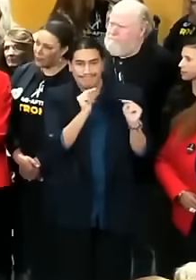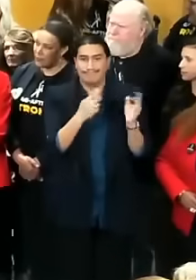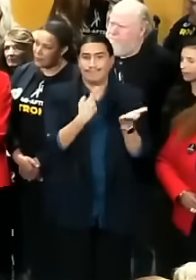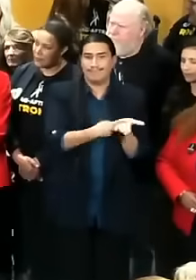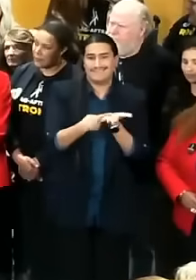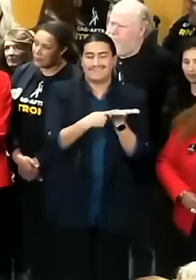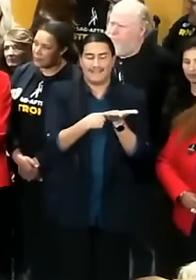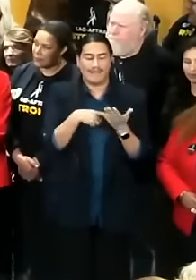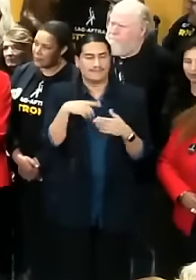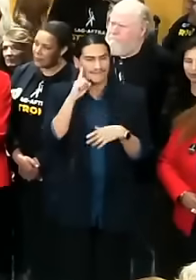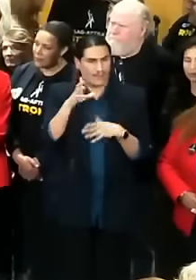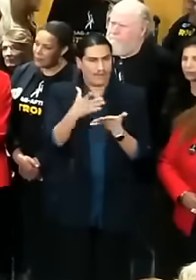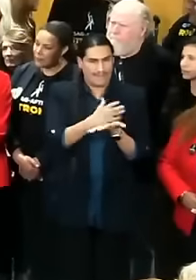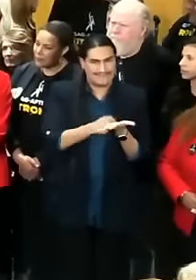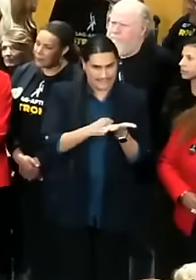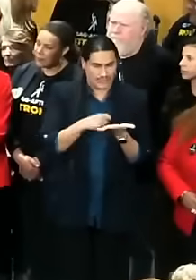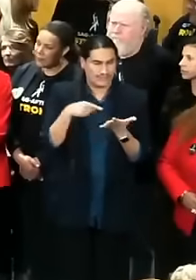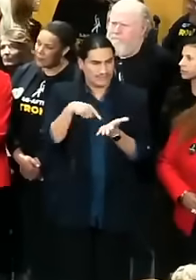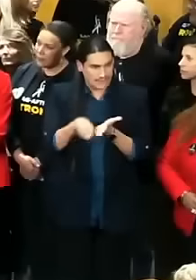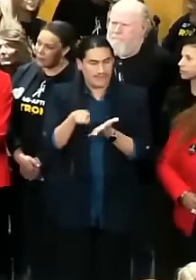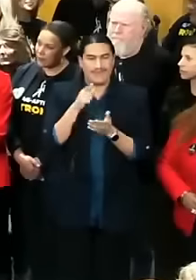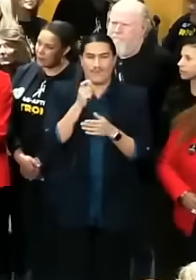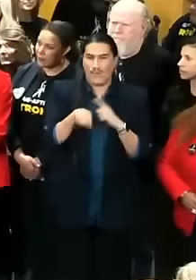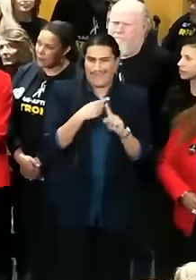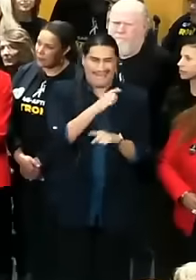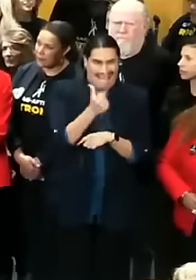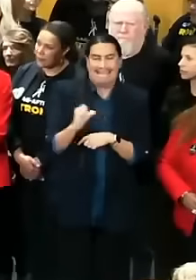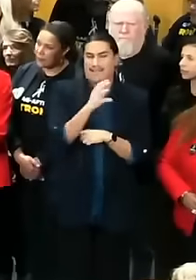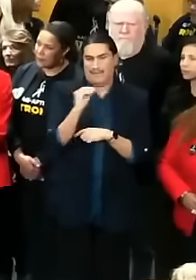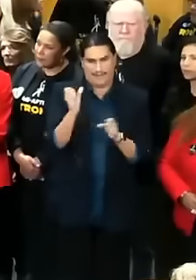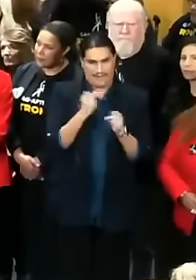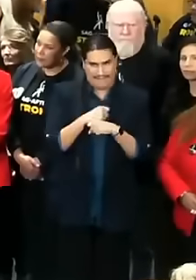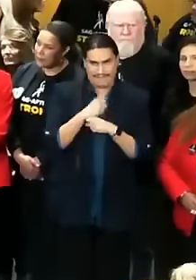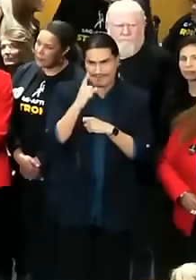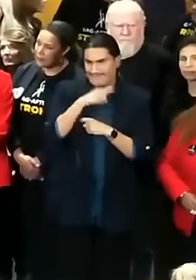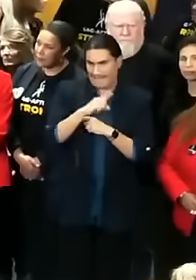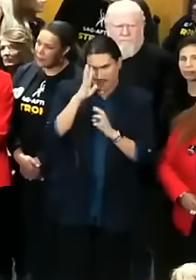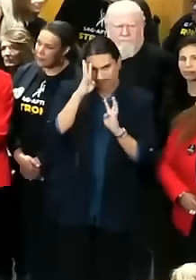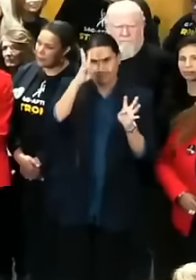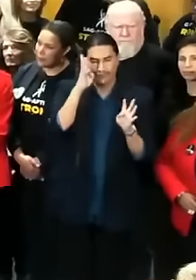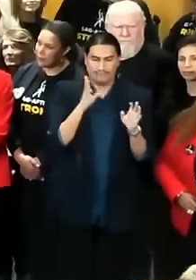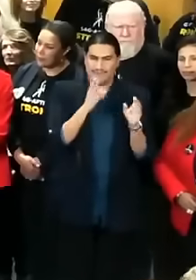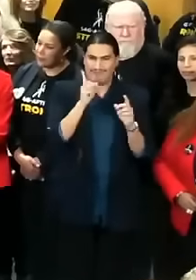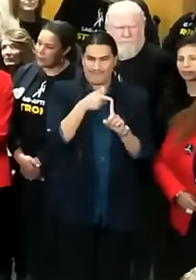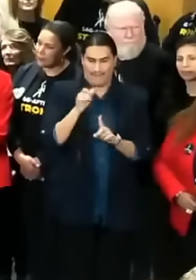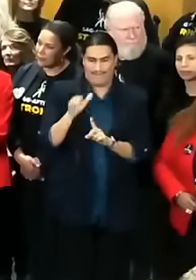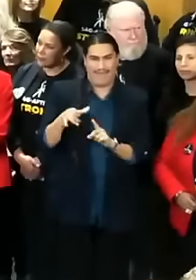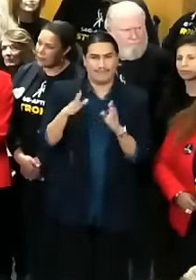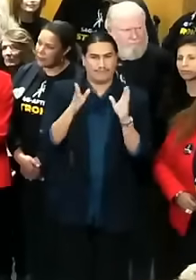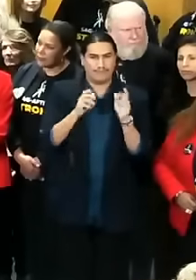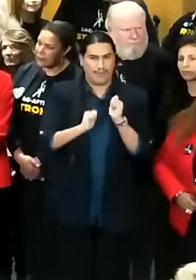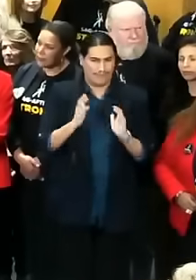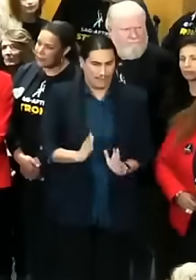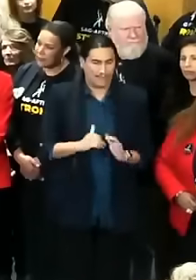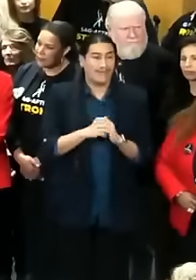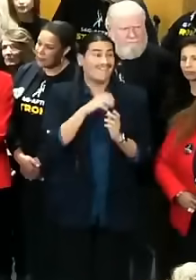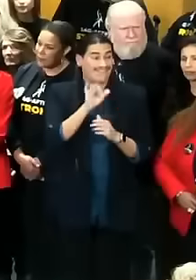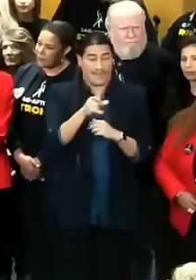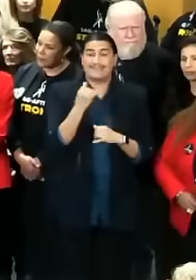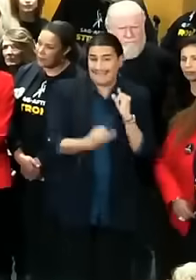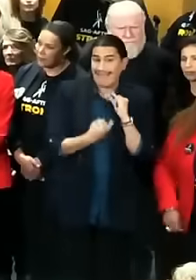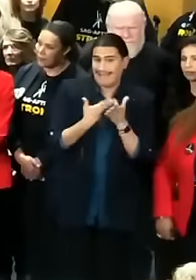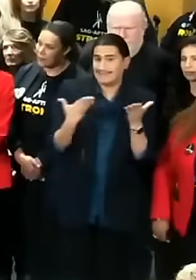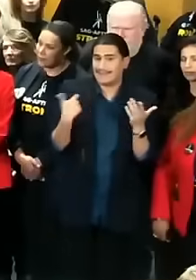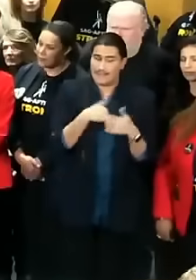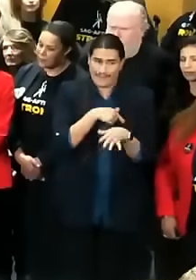in the event that the companies create any kind of synthetic fake performer. So that was the piece that ultimately came together on the very